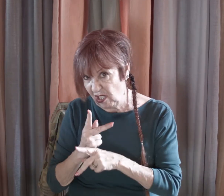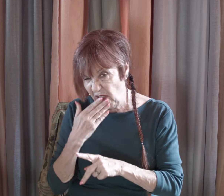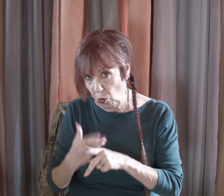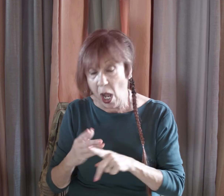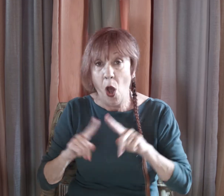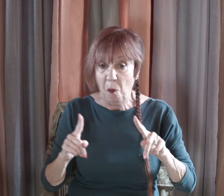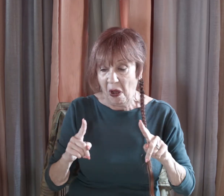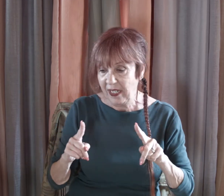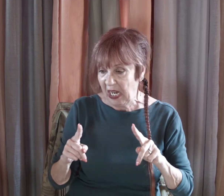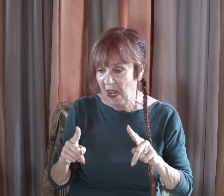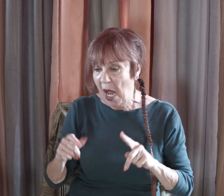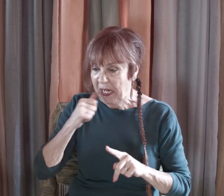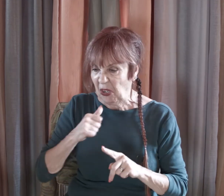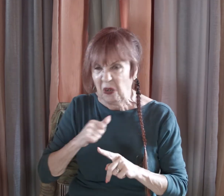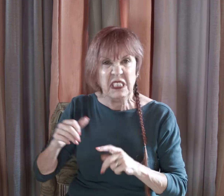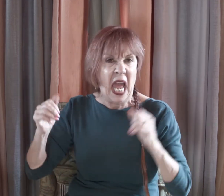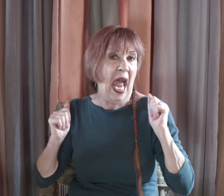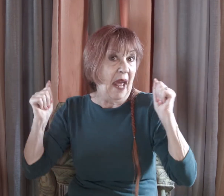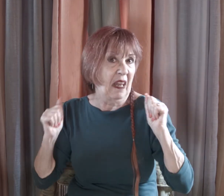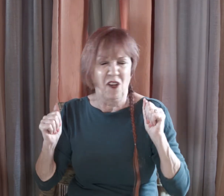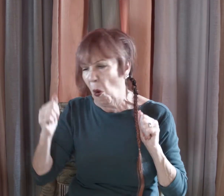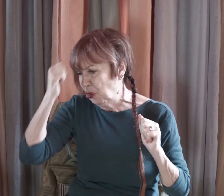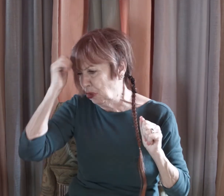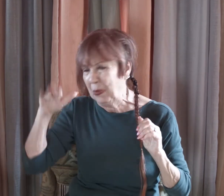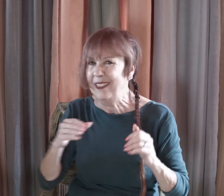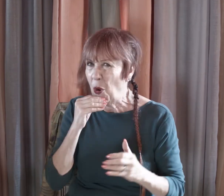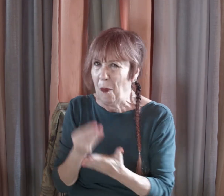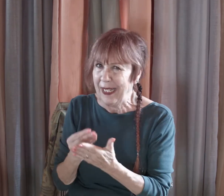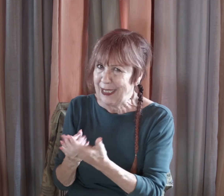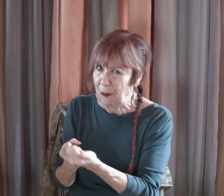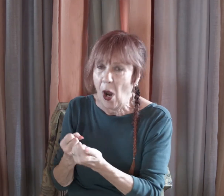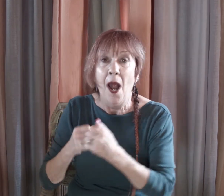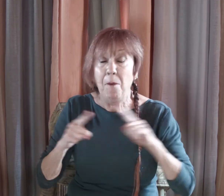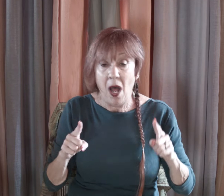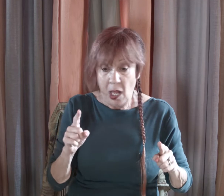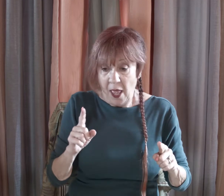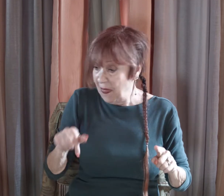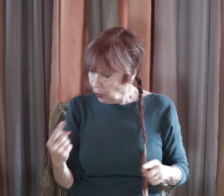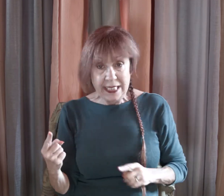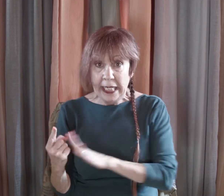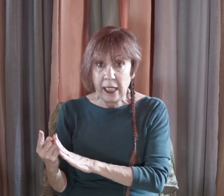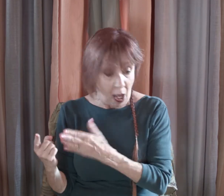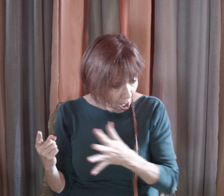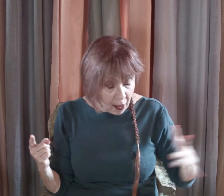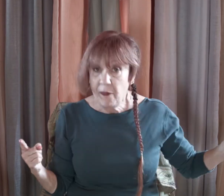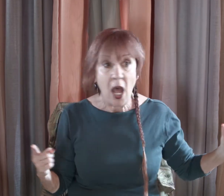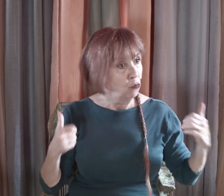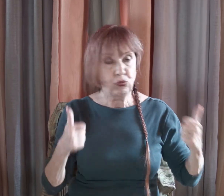our athletics were seen as stupid and dumb and not supported. But other than that, it was a great time to be in high school in California,